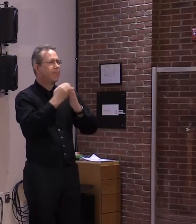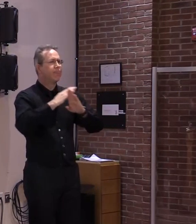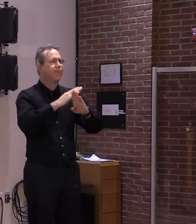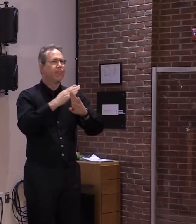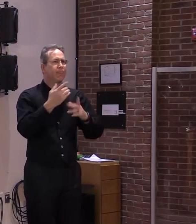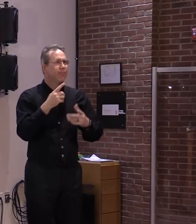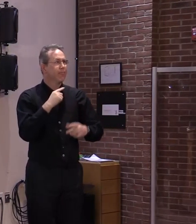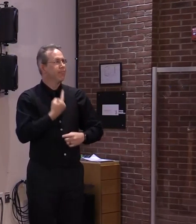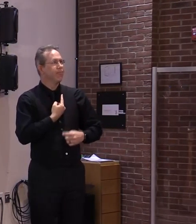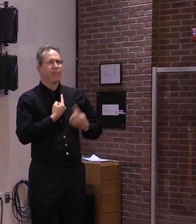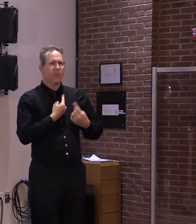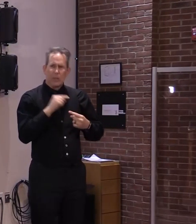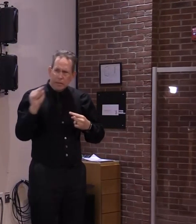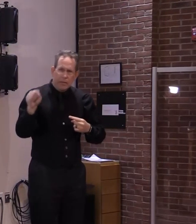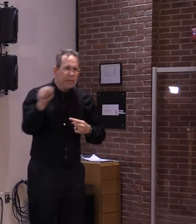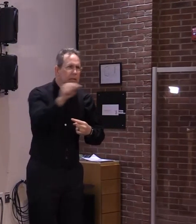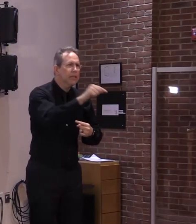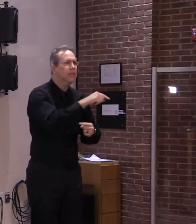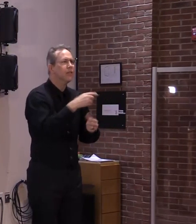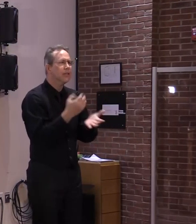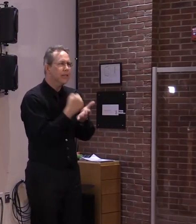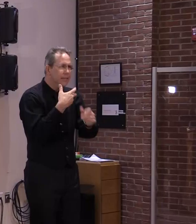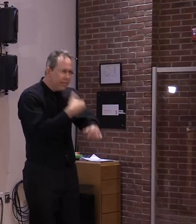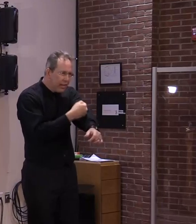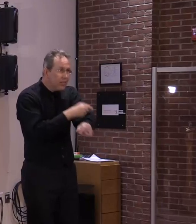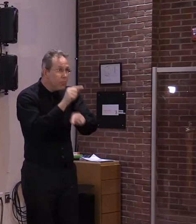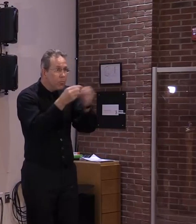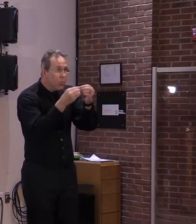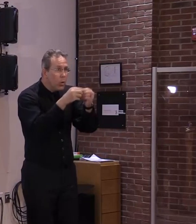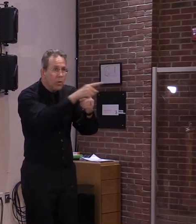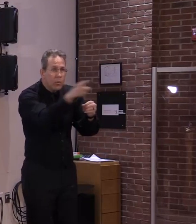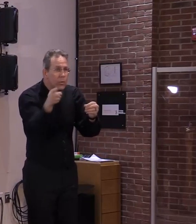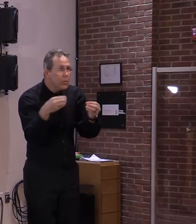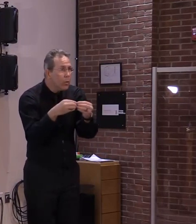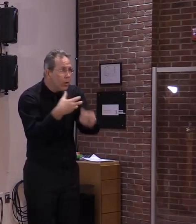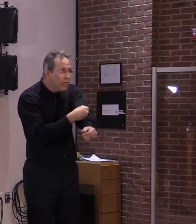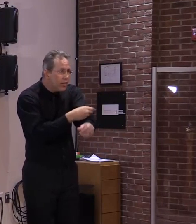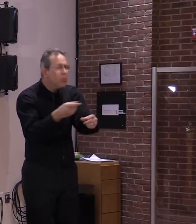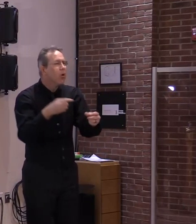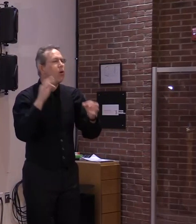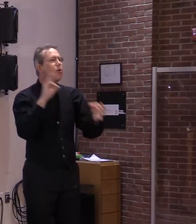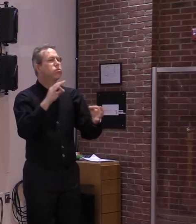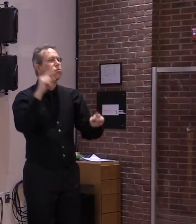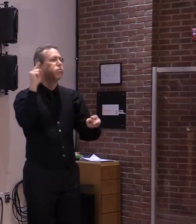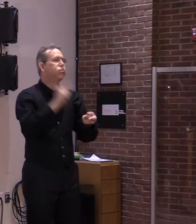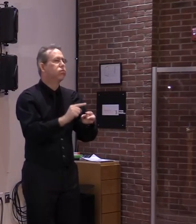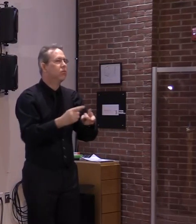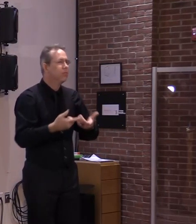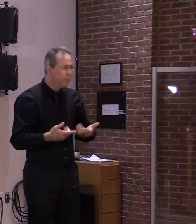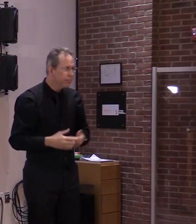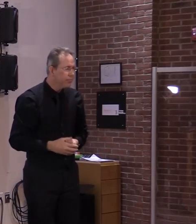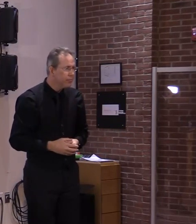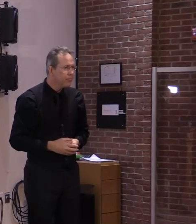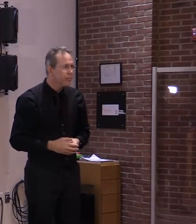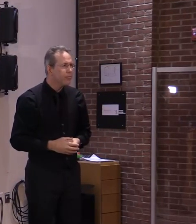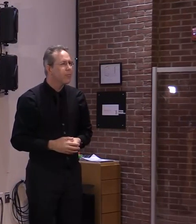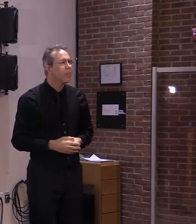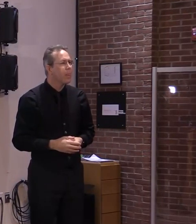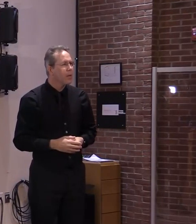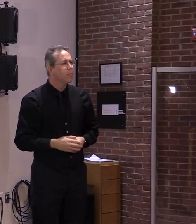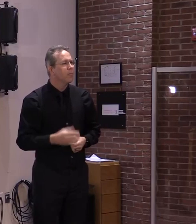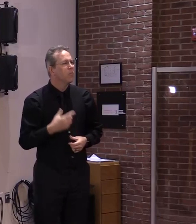impact. In fact, given our current case rates over the last 3 months, we estimate that 78 lives have